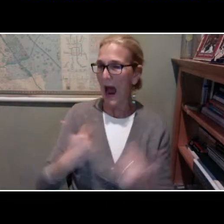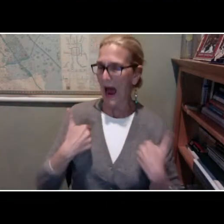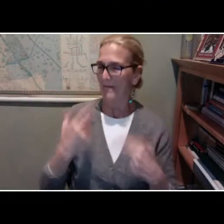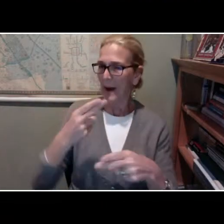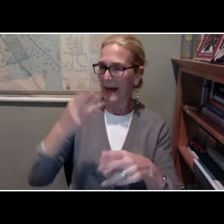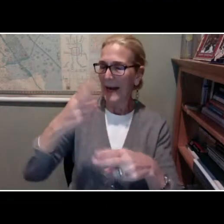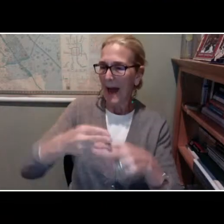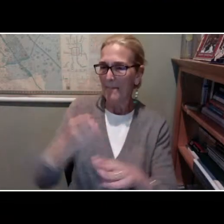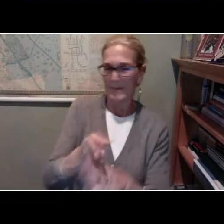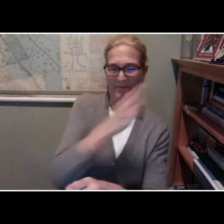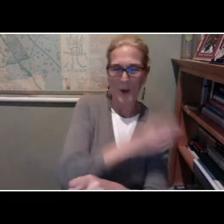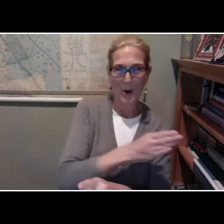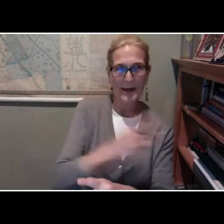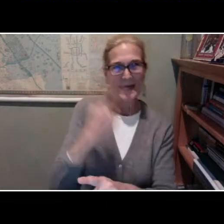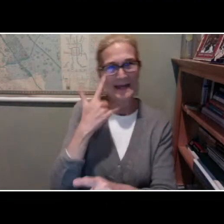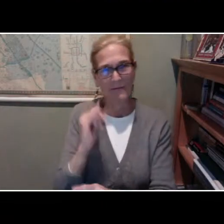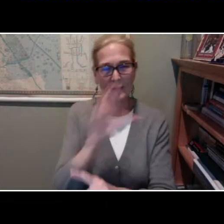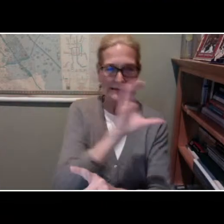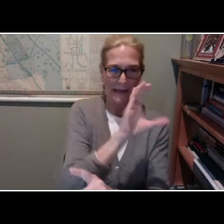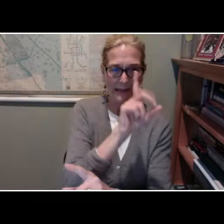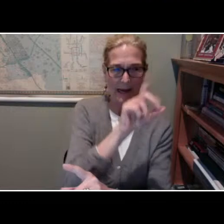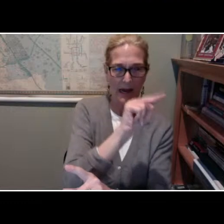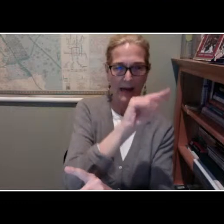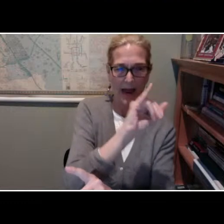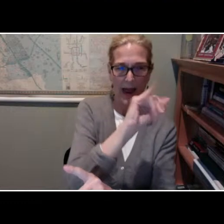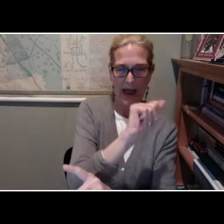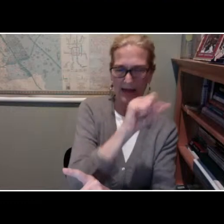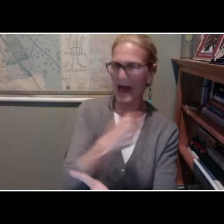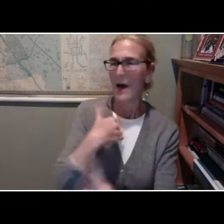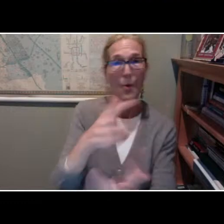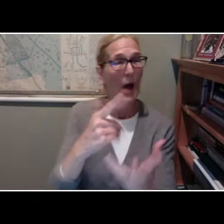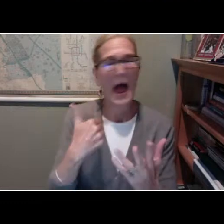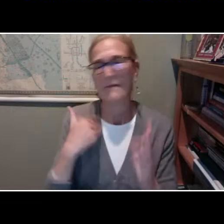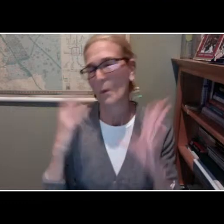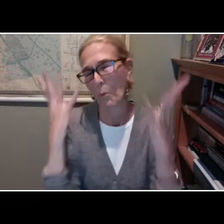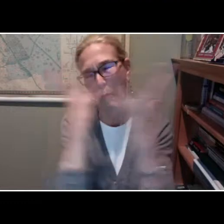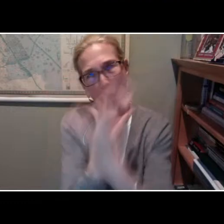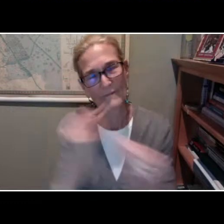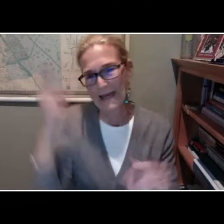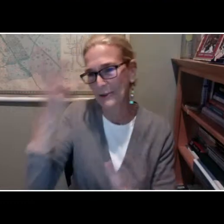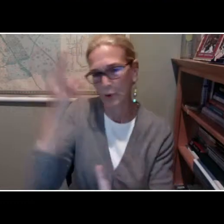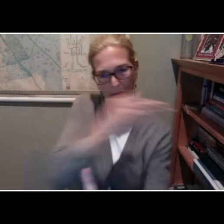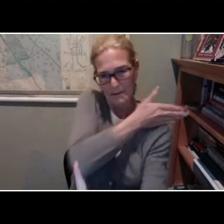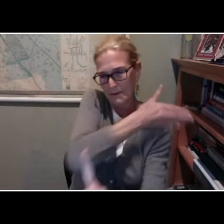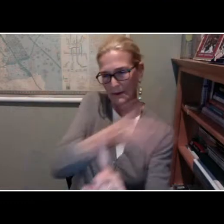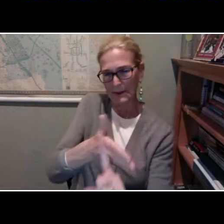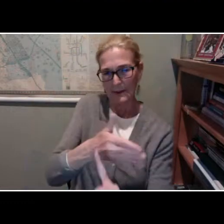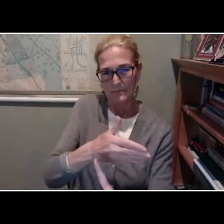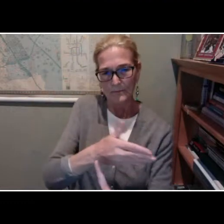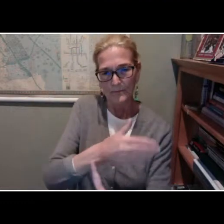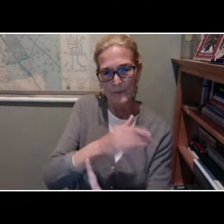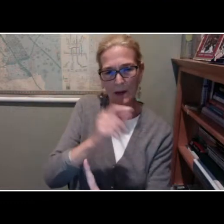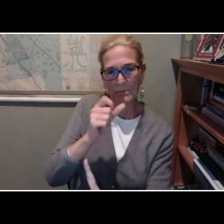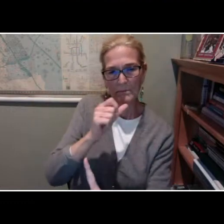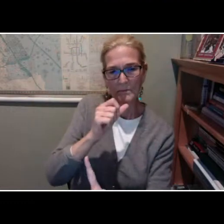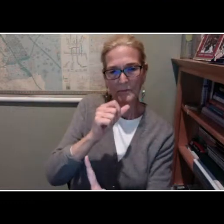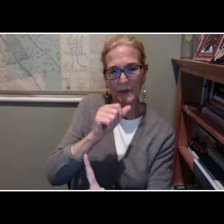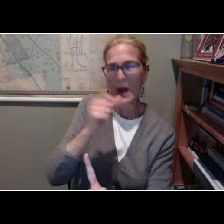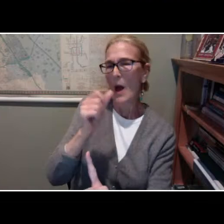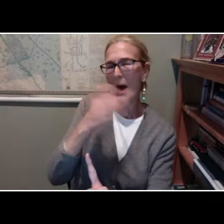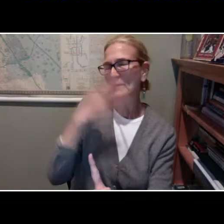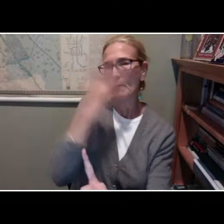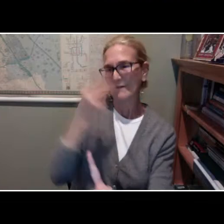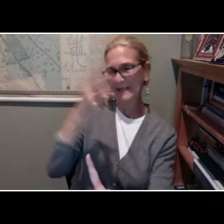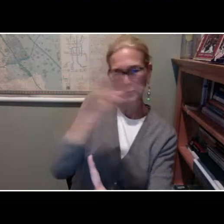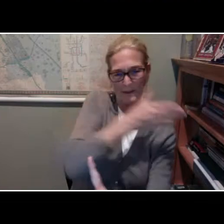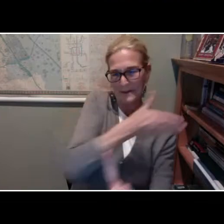And at the ending of that symposium with that 30 different organizations, we had some different